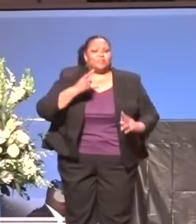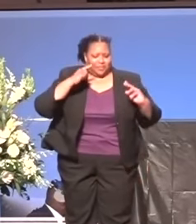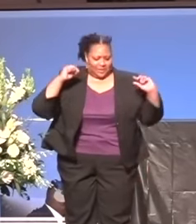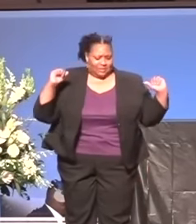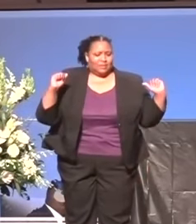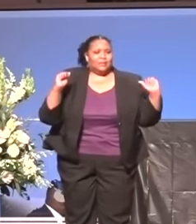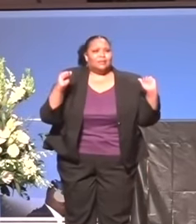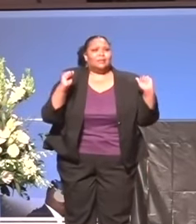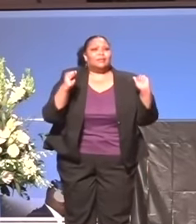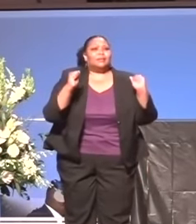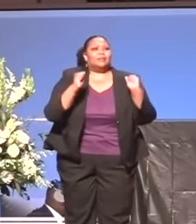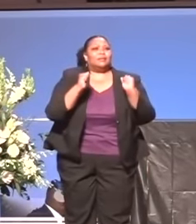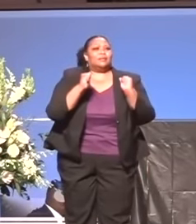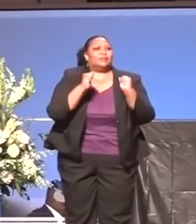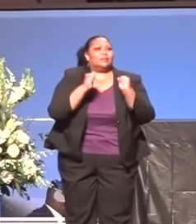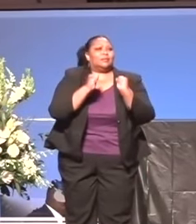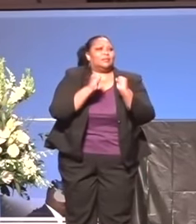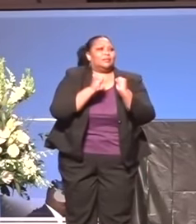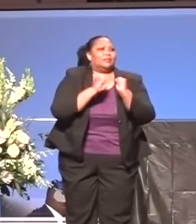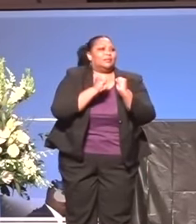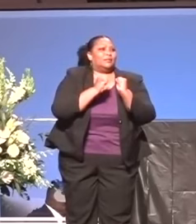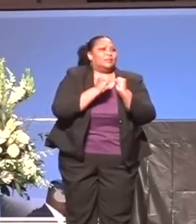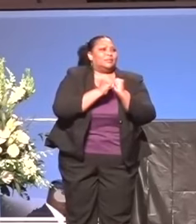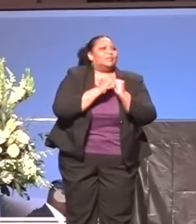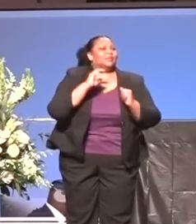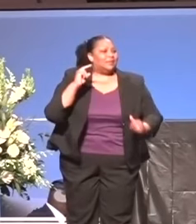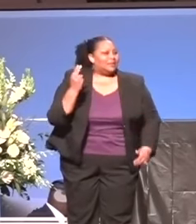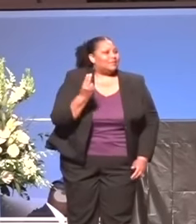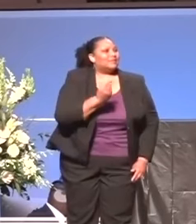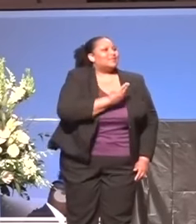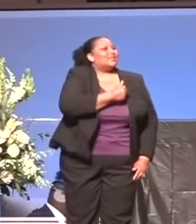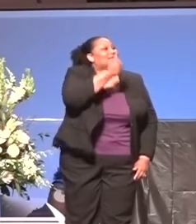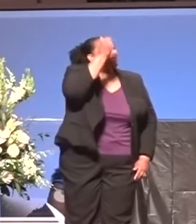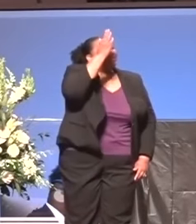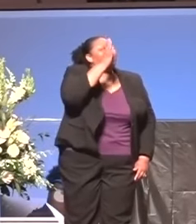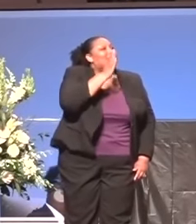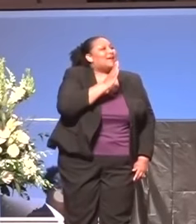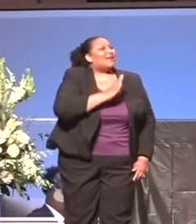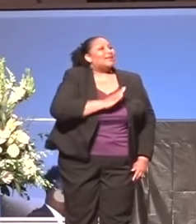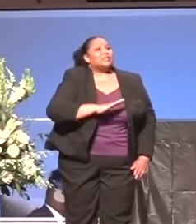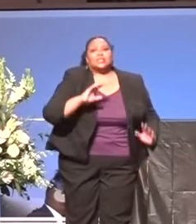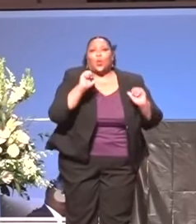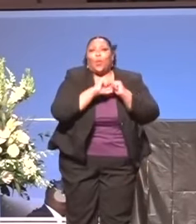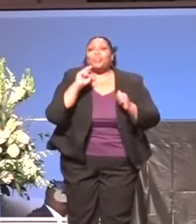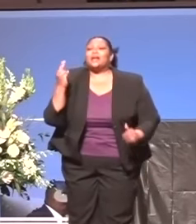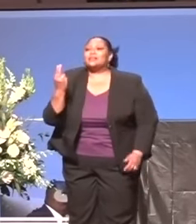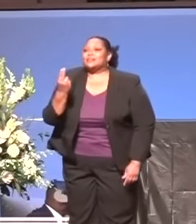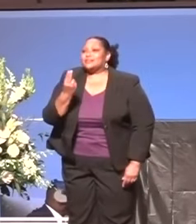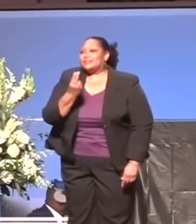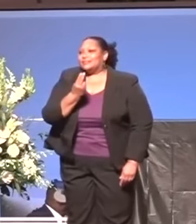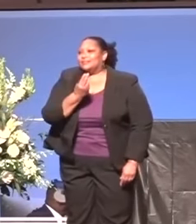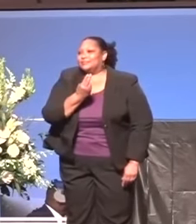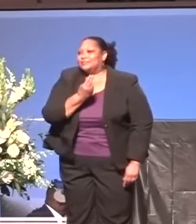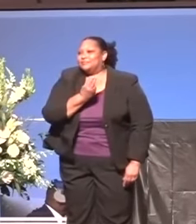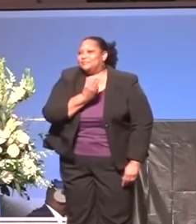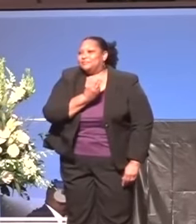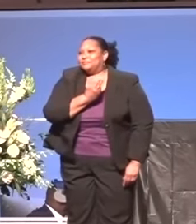with us. God is with us.